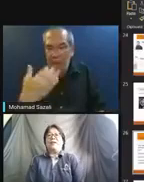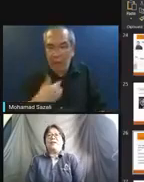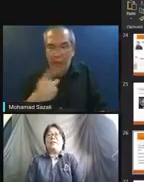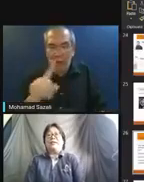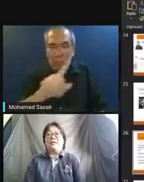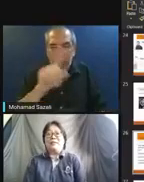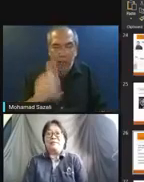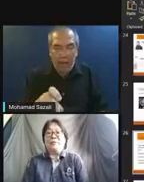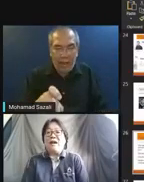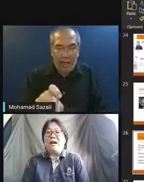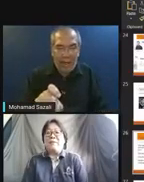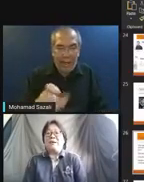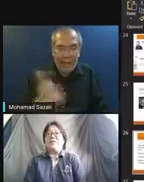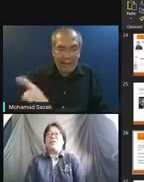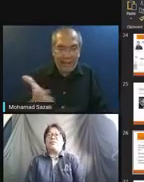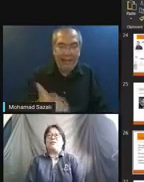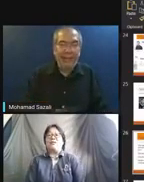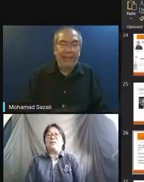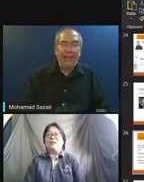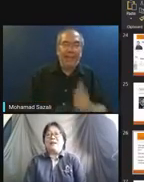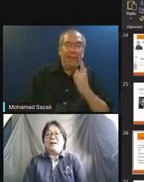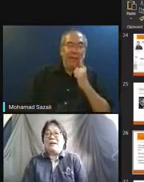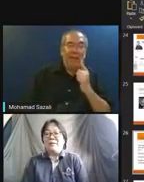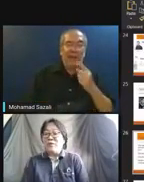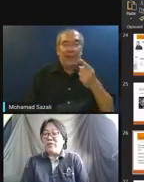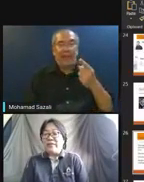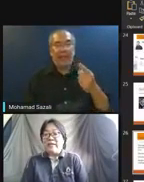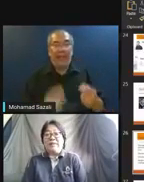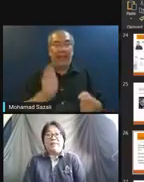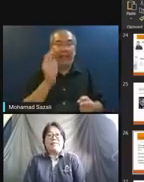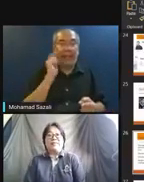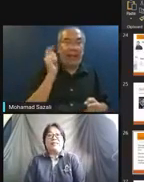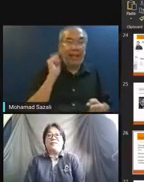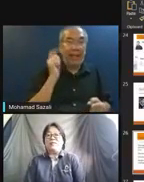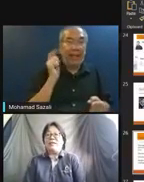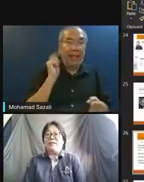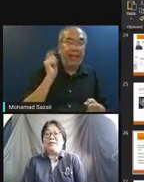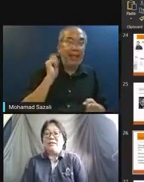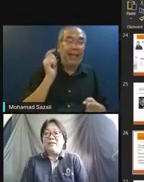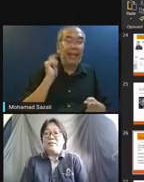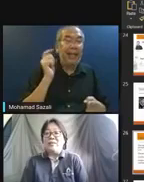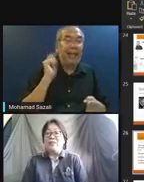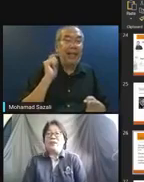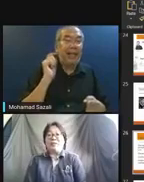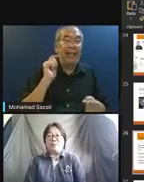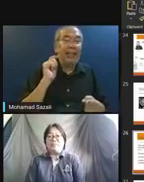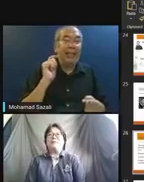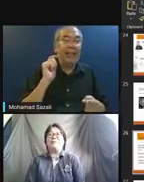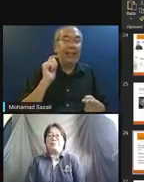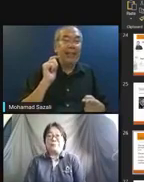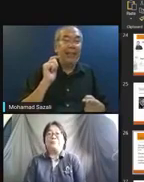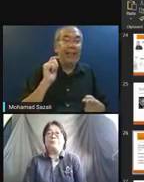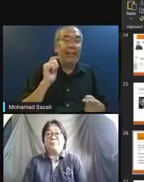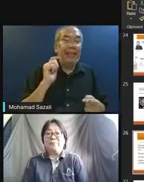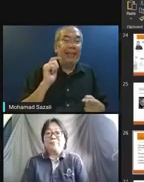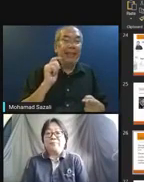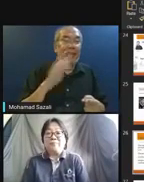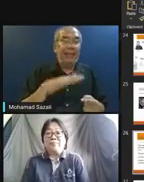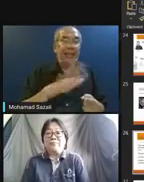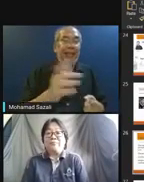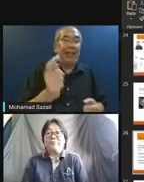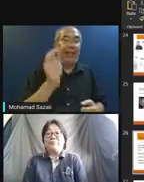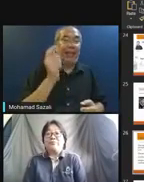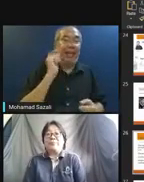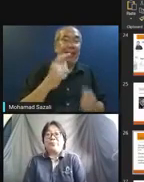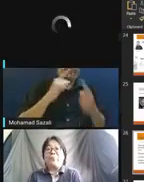So before I pass it on to her, I'm not sure if there is any other language that you wanted to ask me.